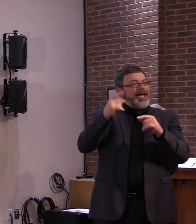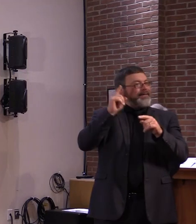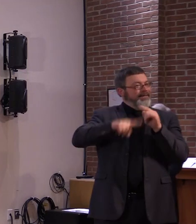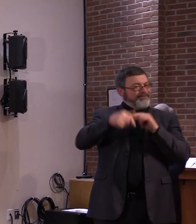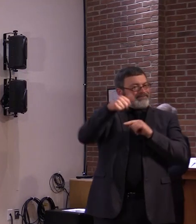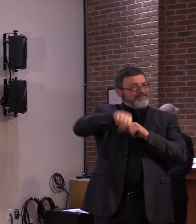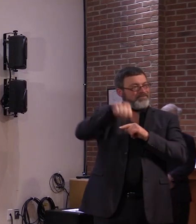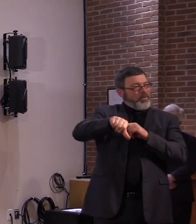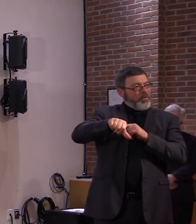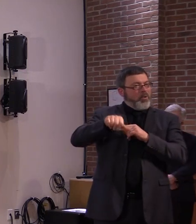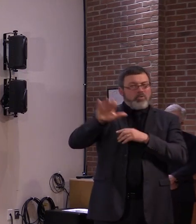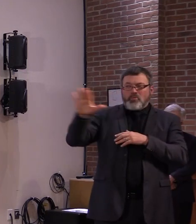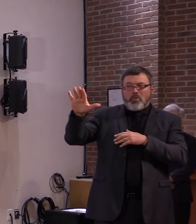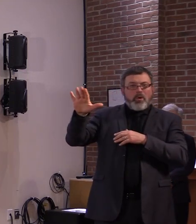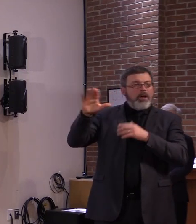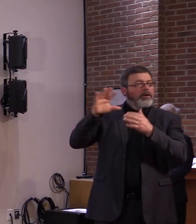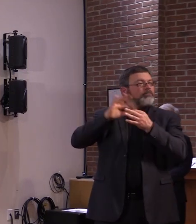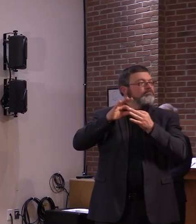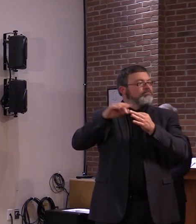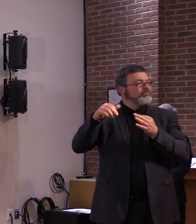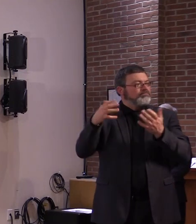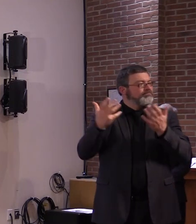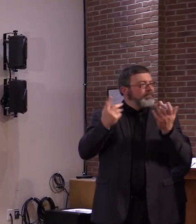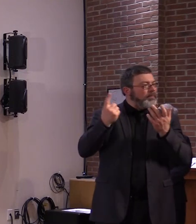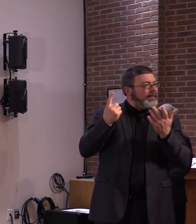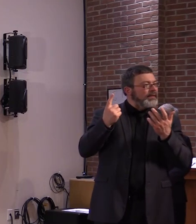of prostitution.